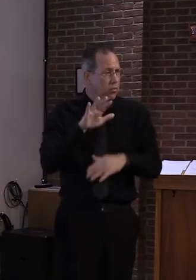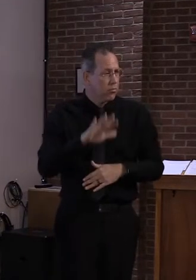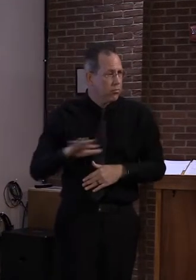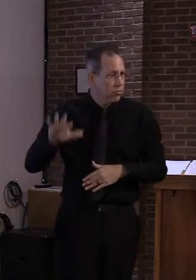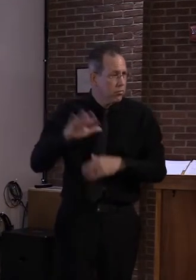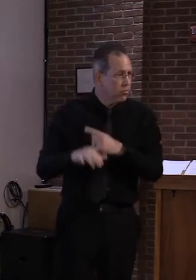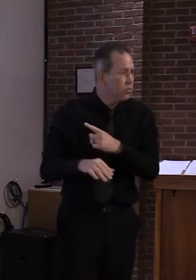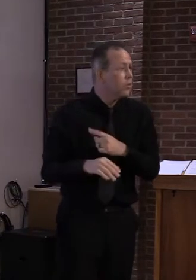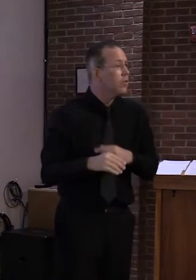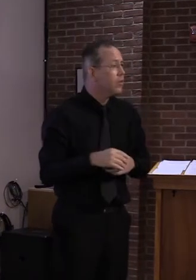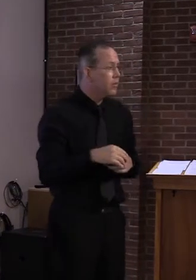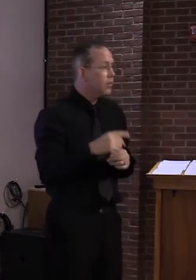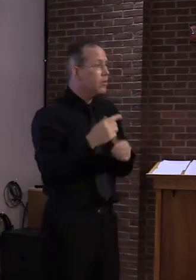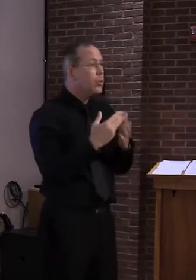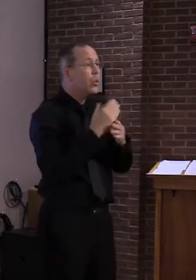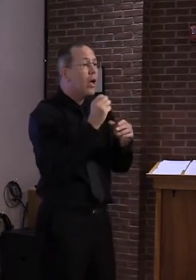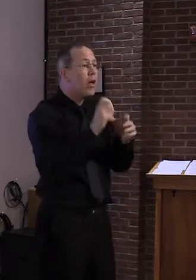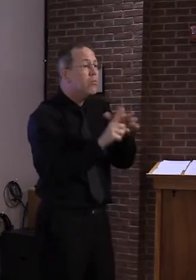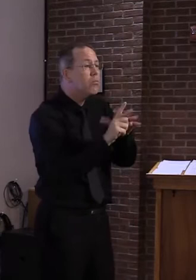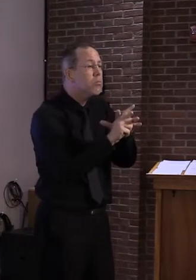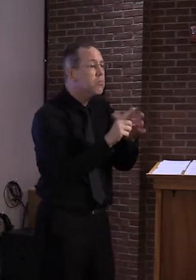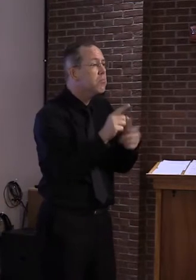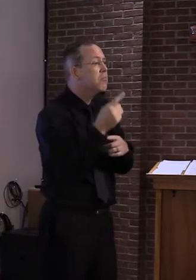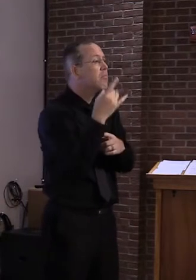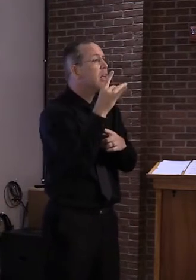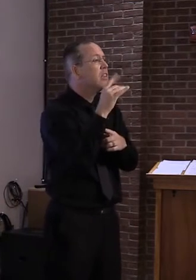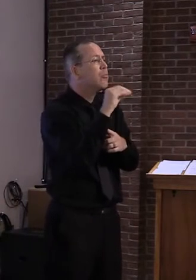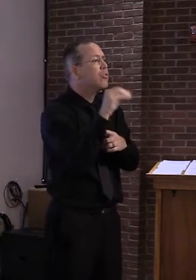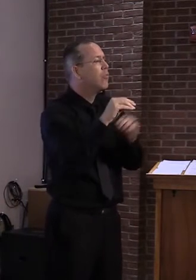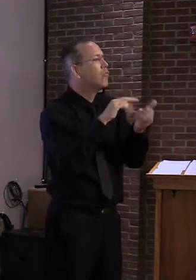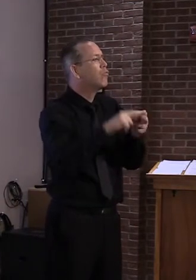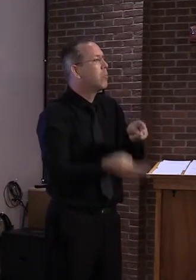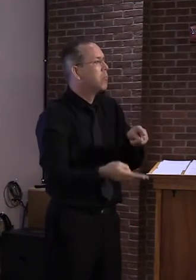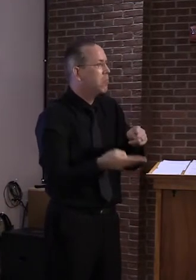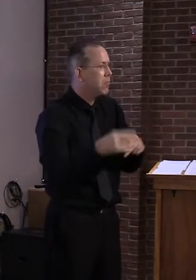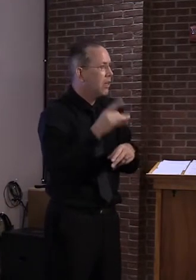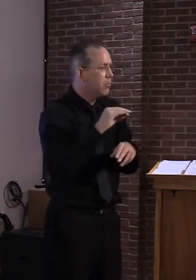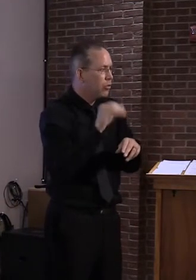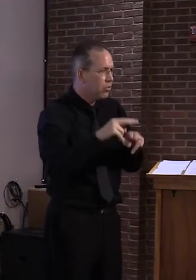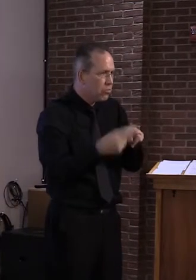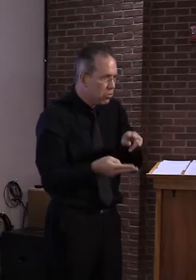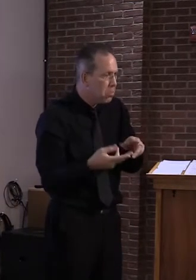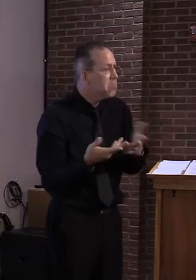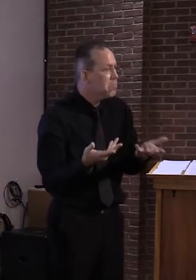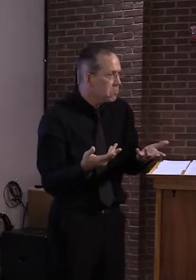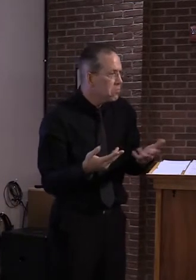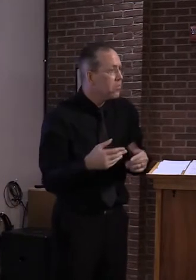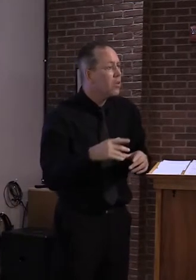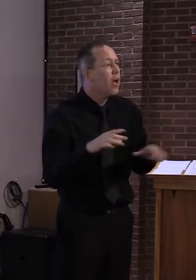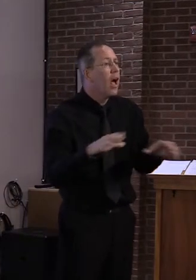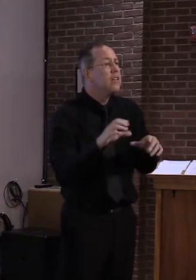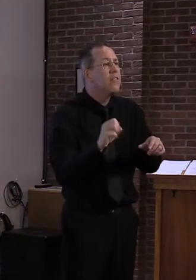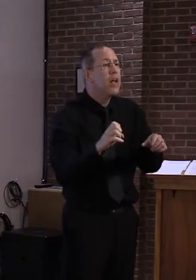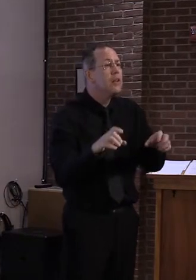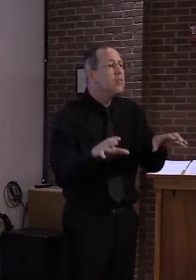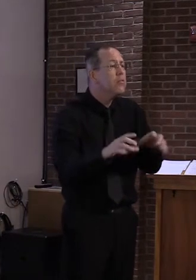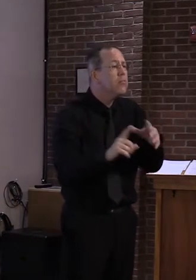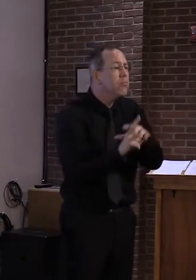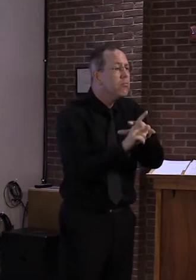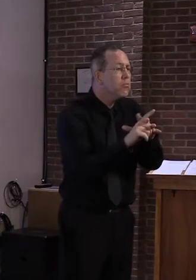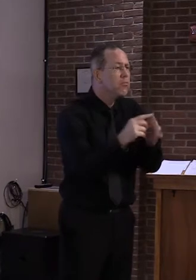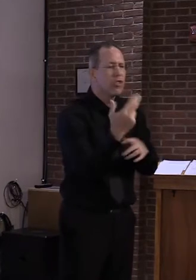cases across the Northeast, and we also had a 13% reduction in active cases within a five-hour radius of